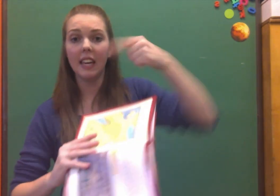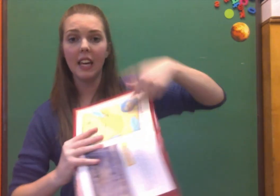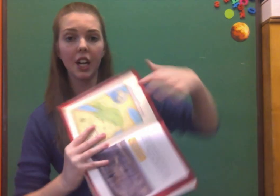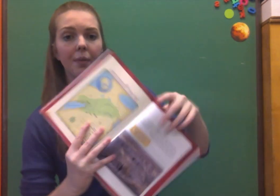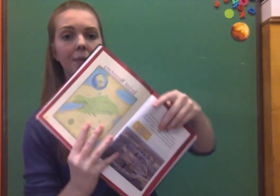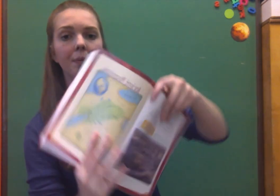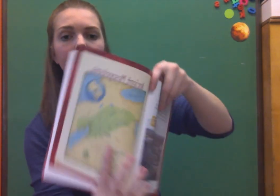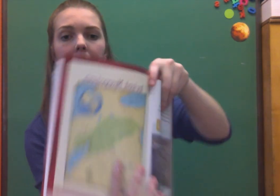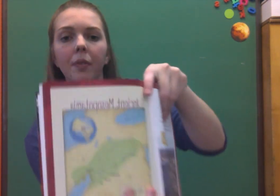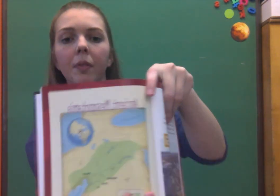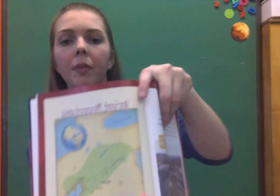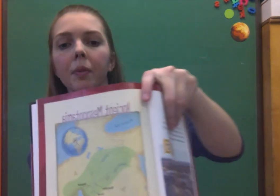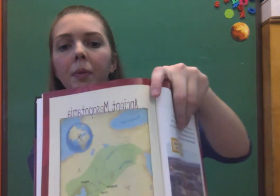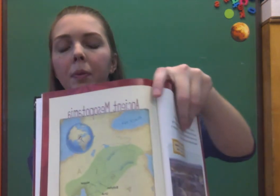here,